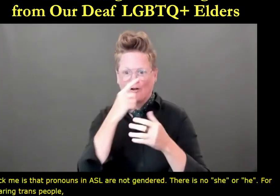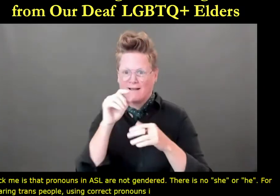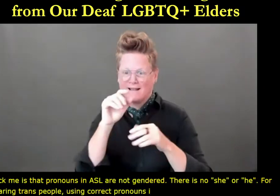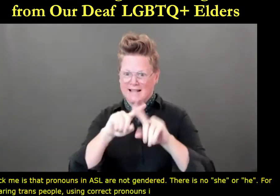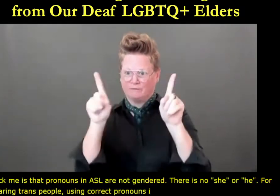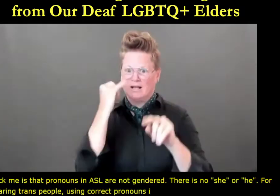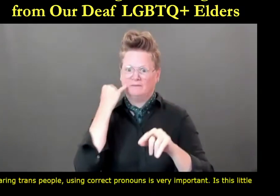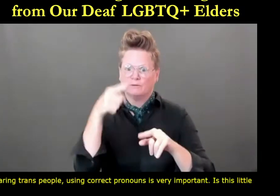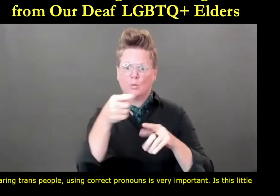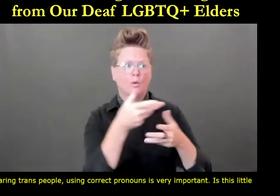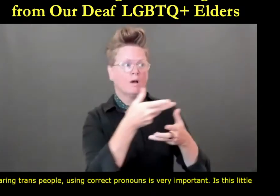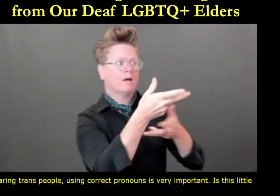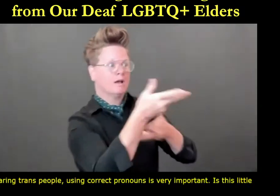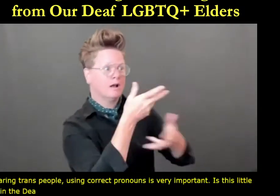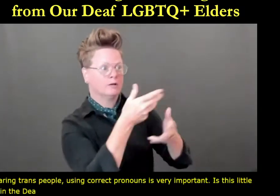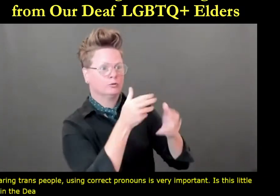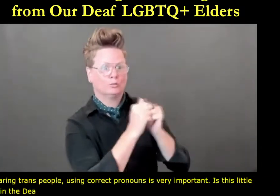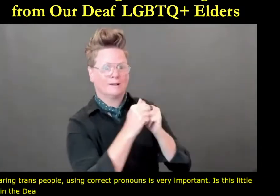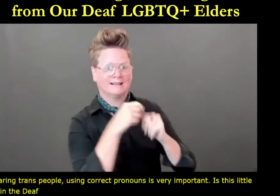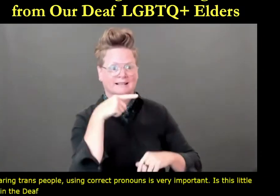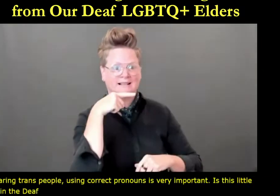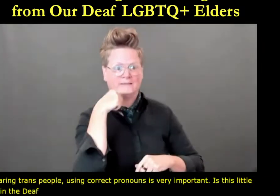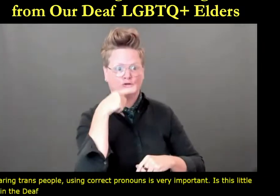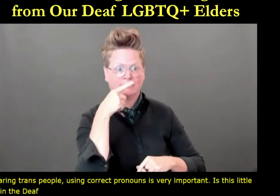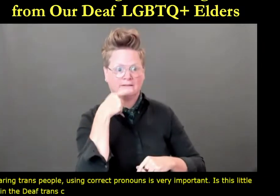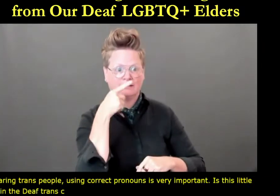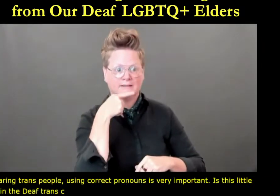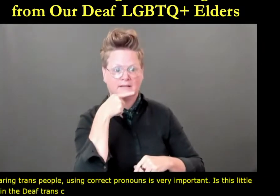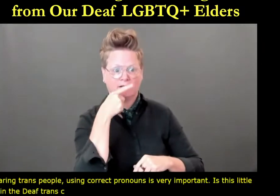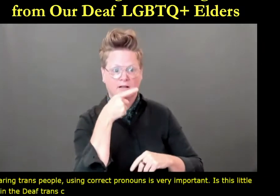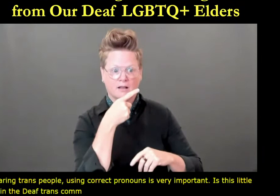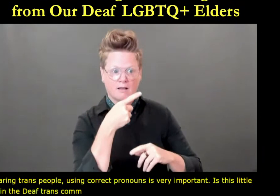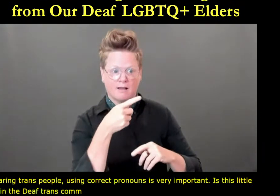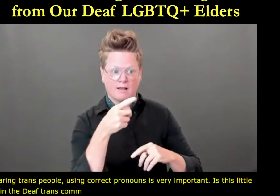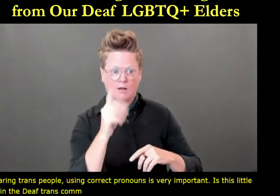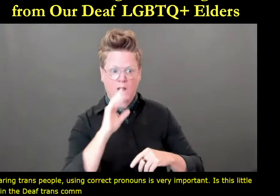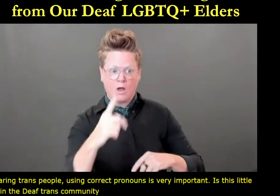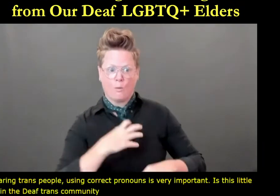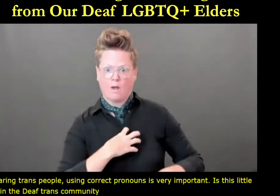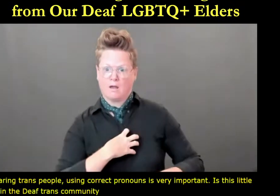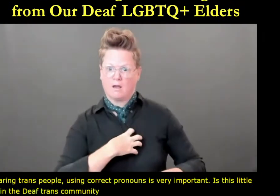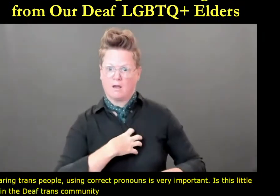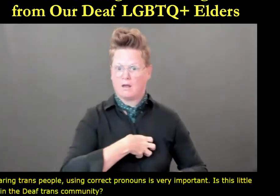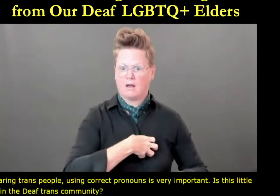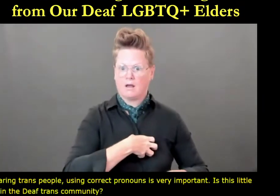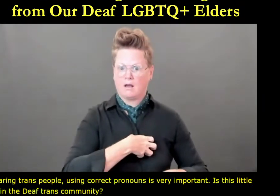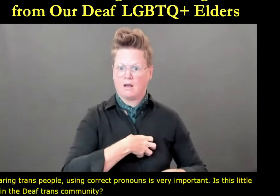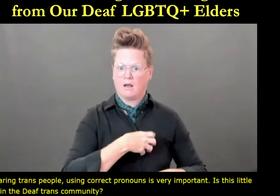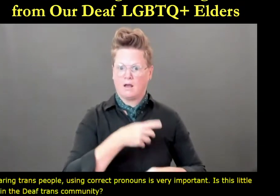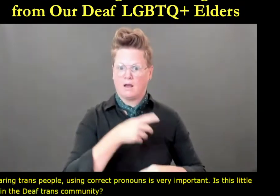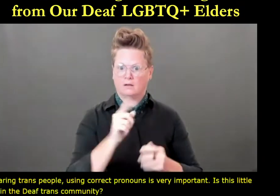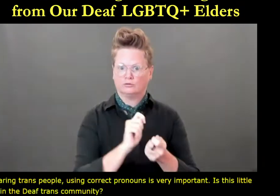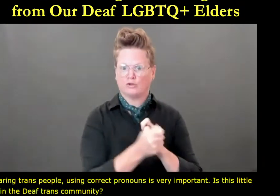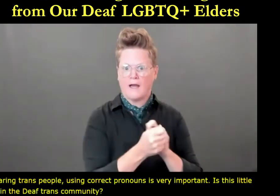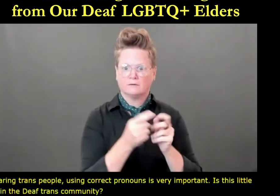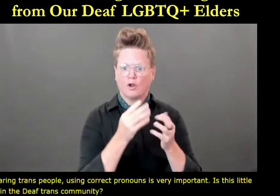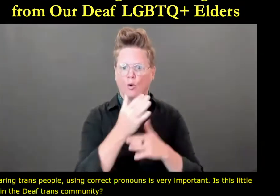Or I'm wondering if it's different when you are communicating with hearing people, or when you're